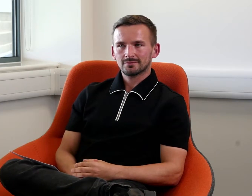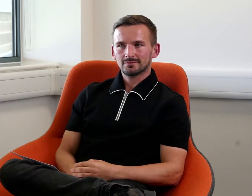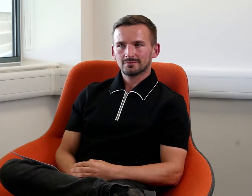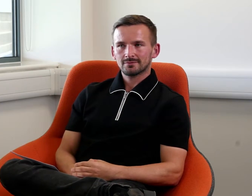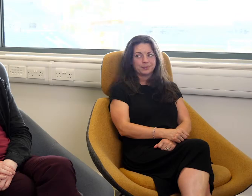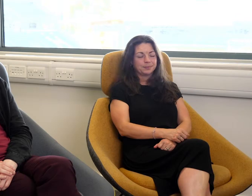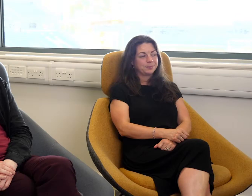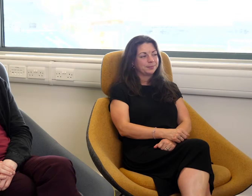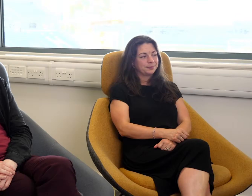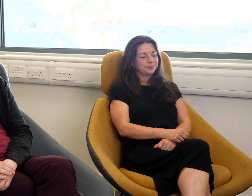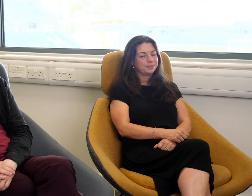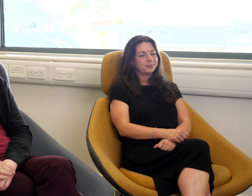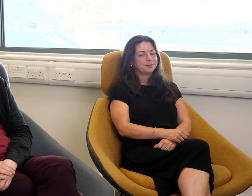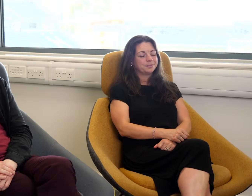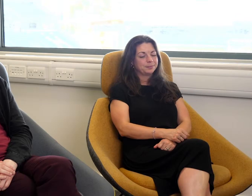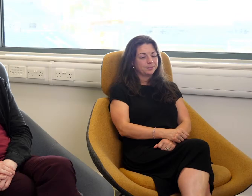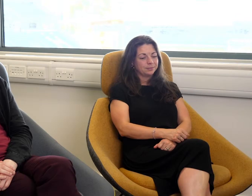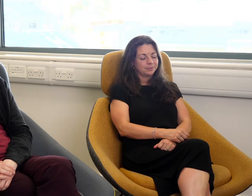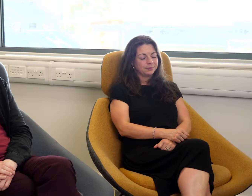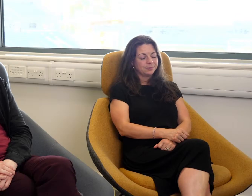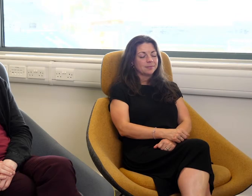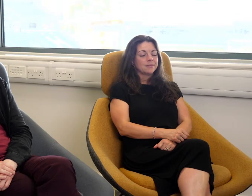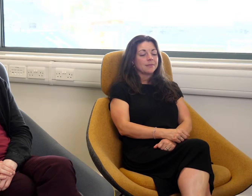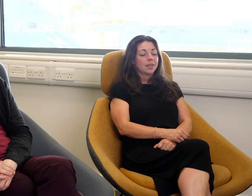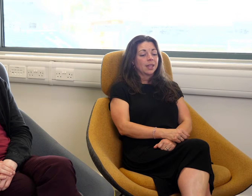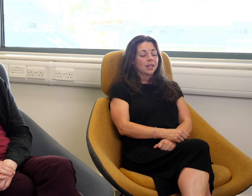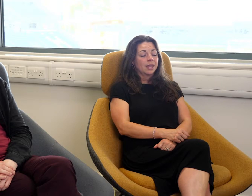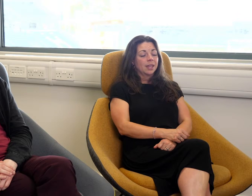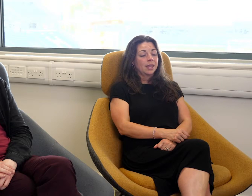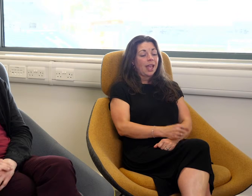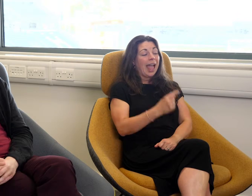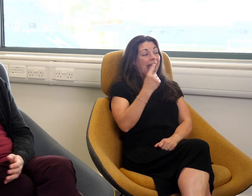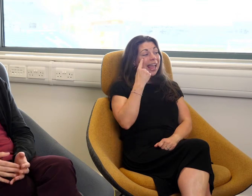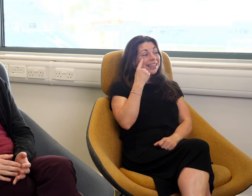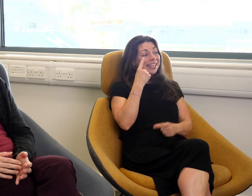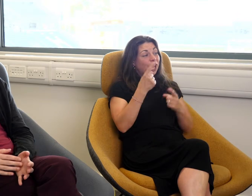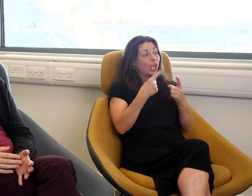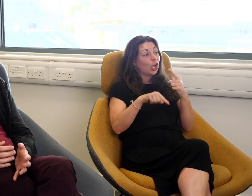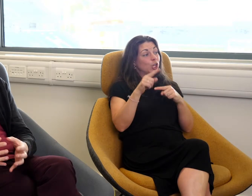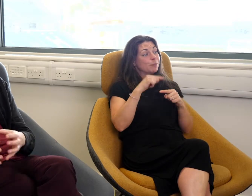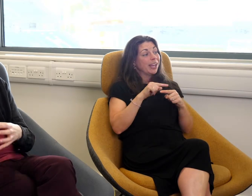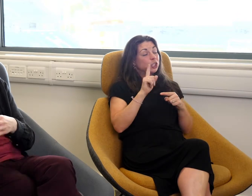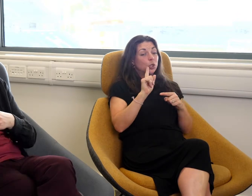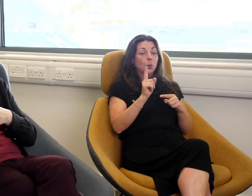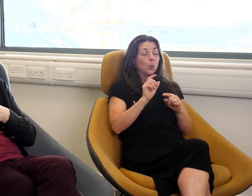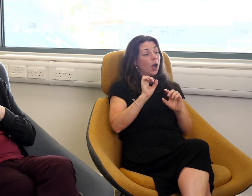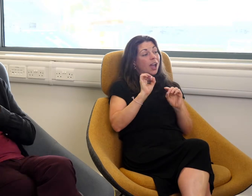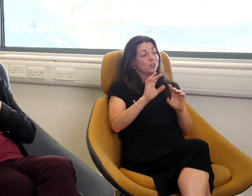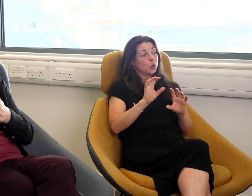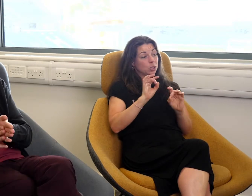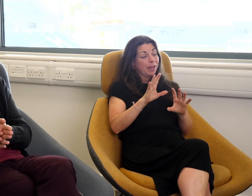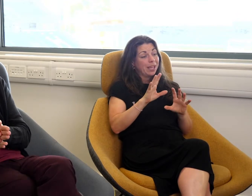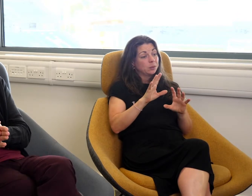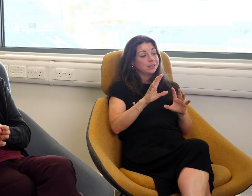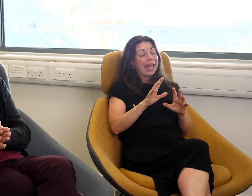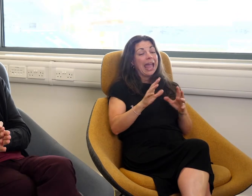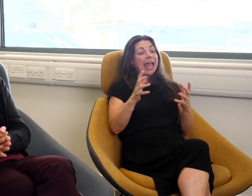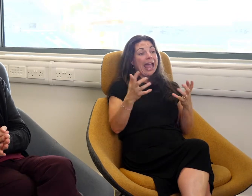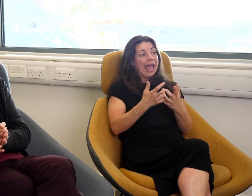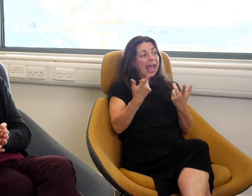doing? I think it goes back to some of what I've just talked about in terms of the way that we're communicating. I